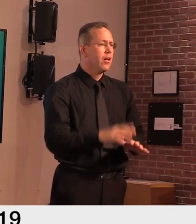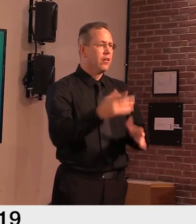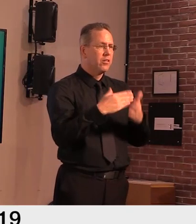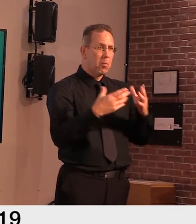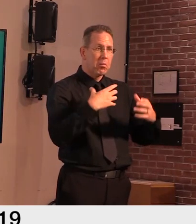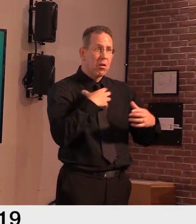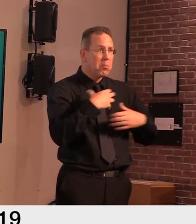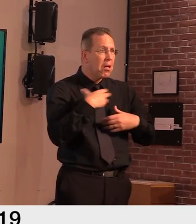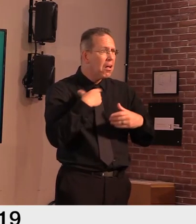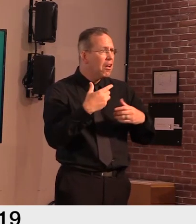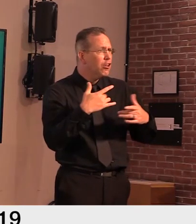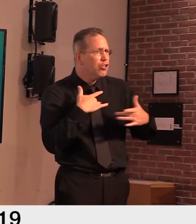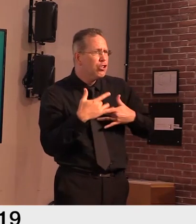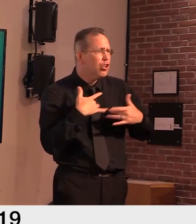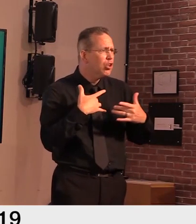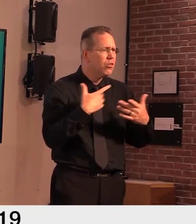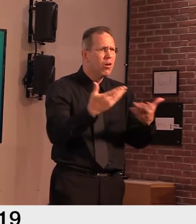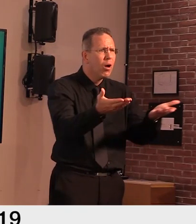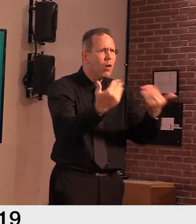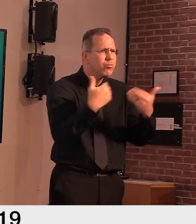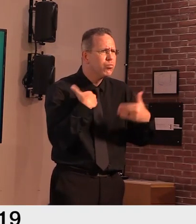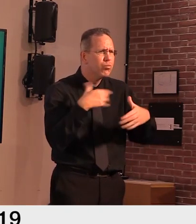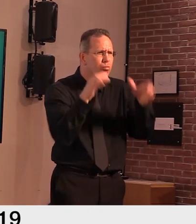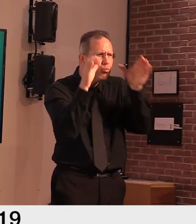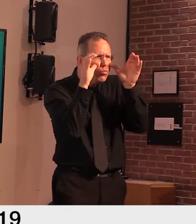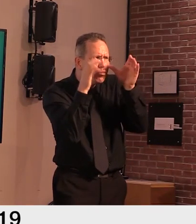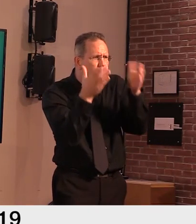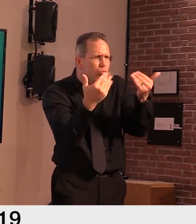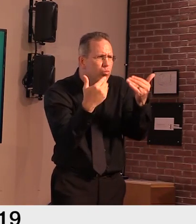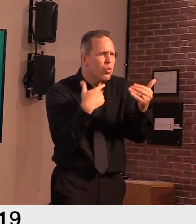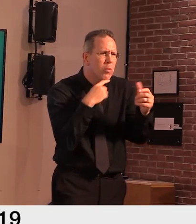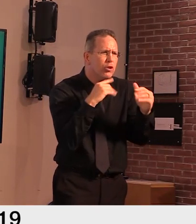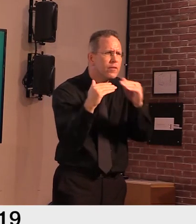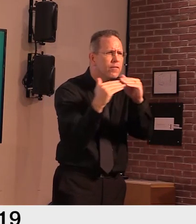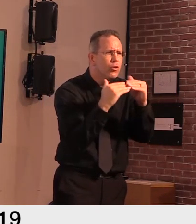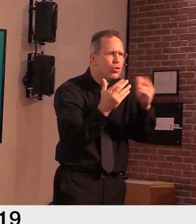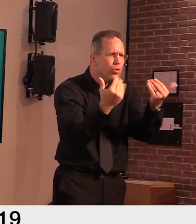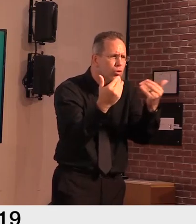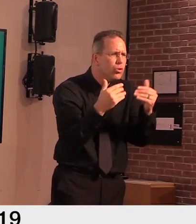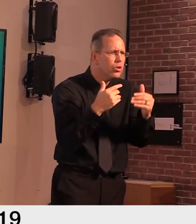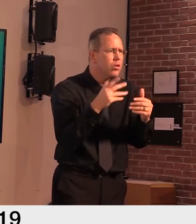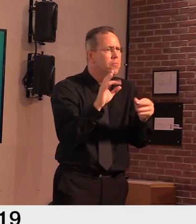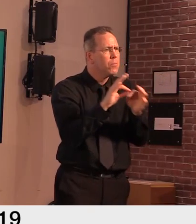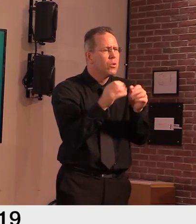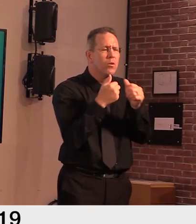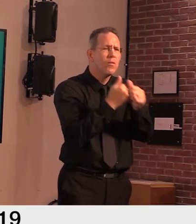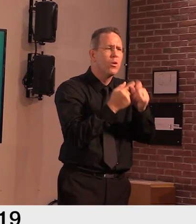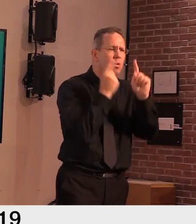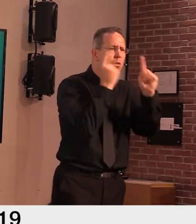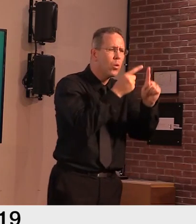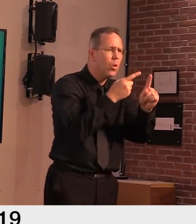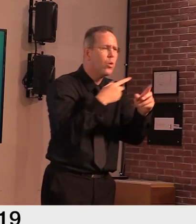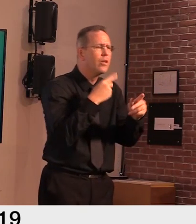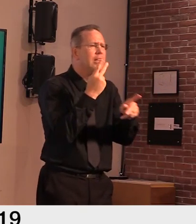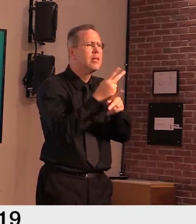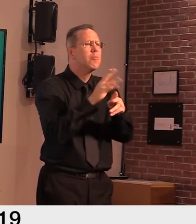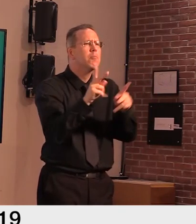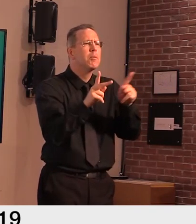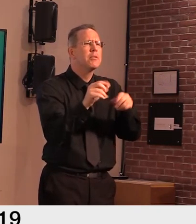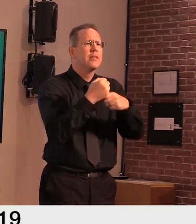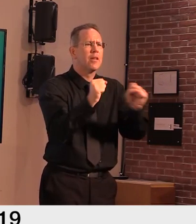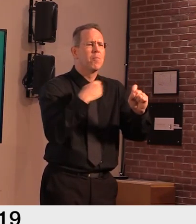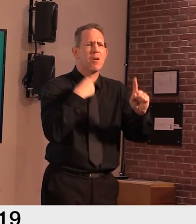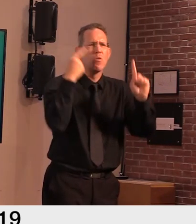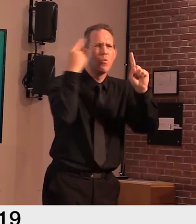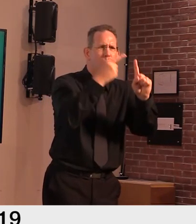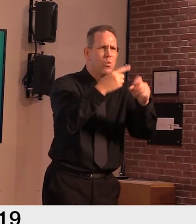Yeah, you know, I just want to add, you know, again, if somebody points out a real problem with the way we have proceeded to open up,